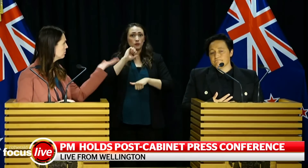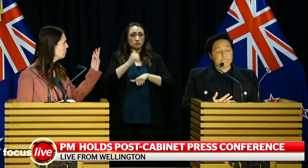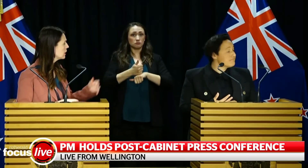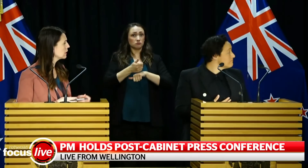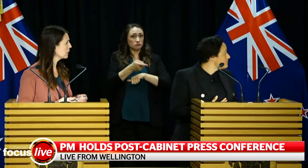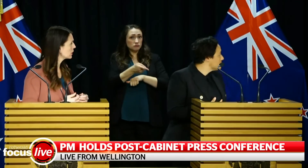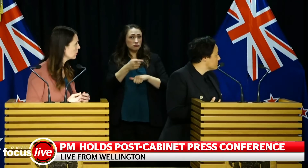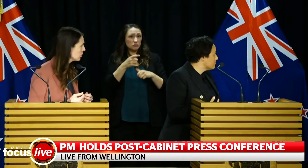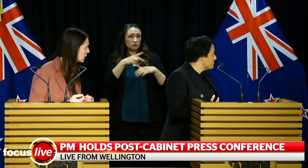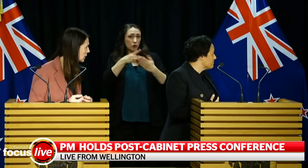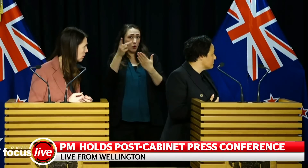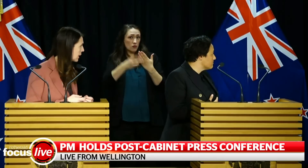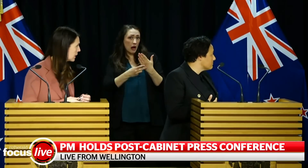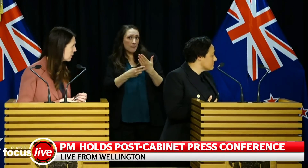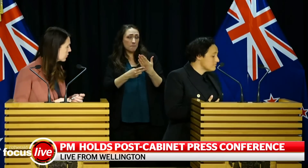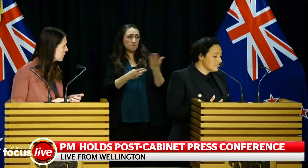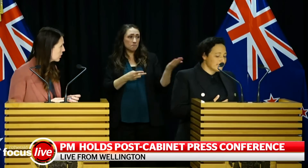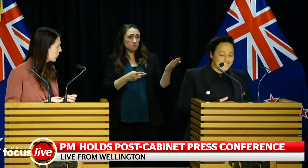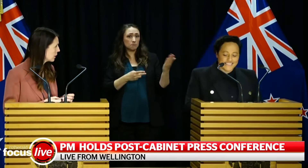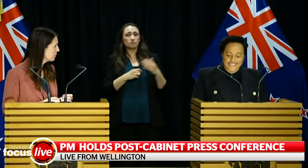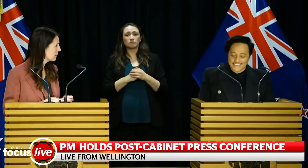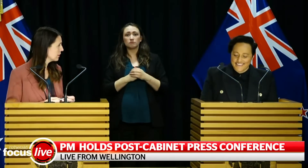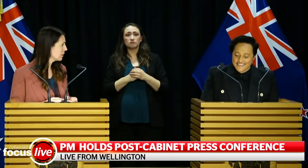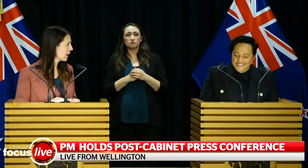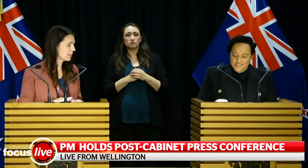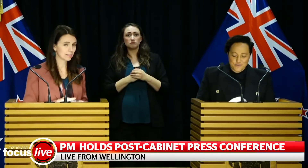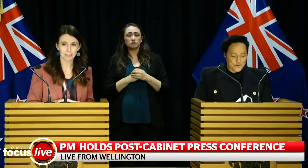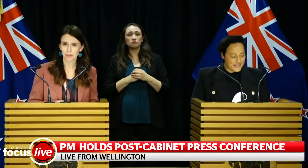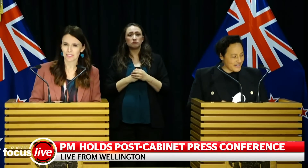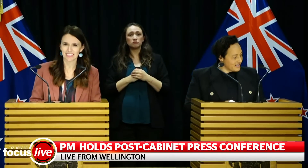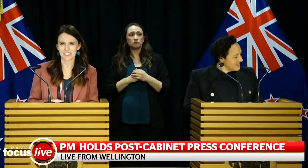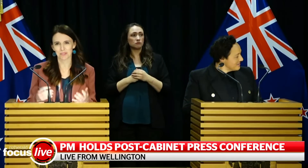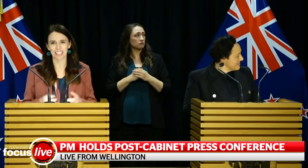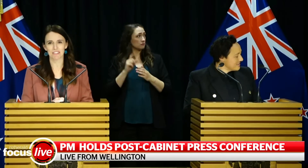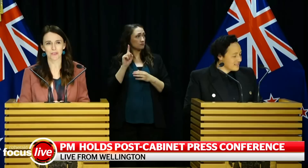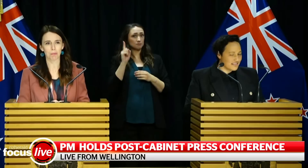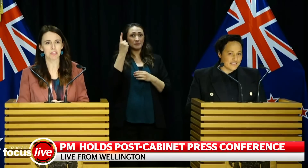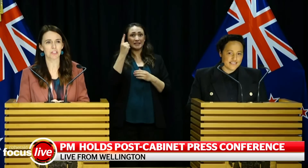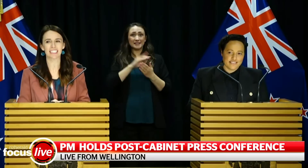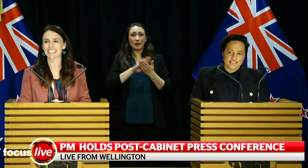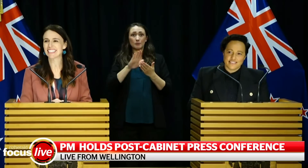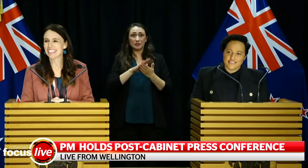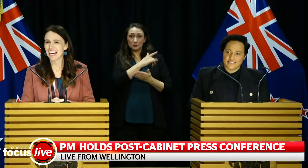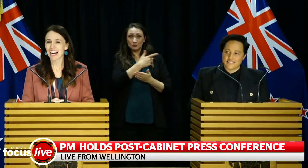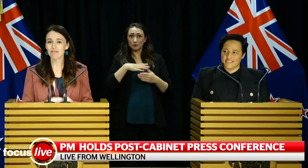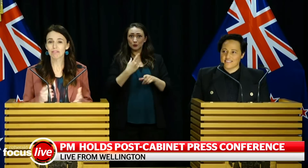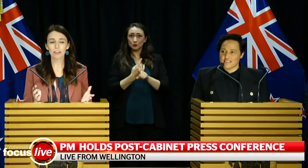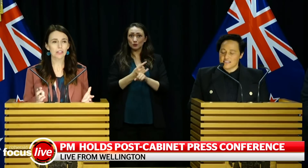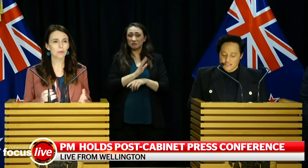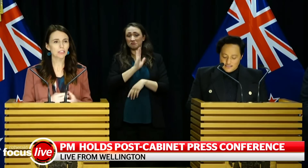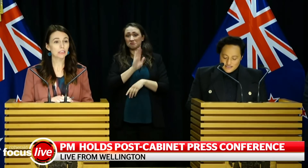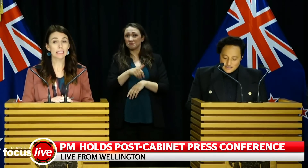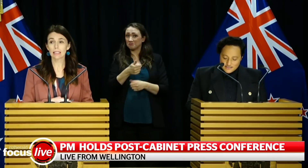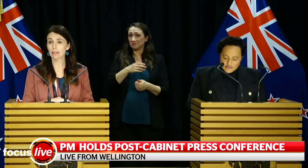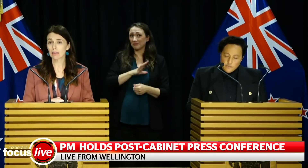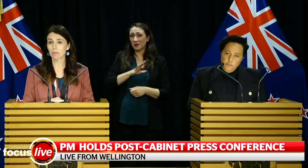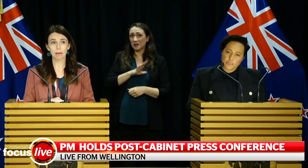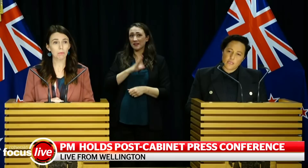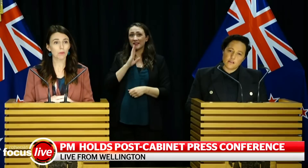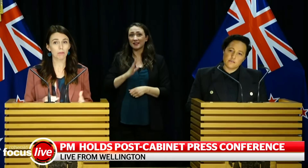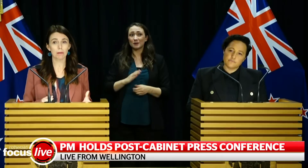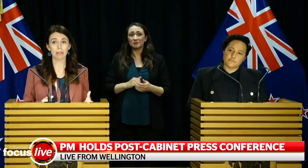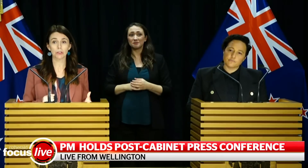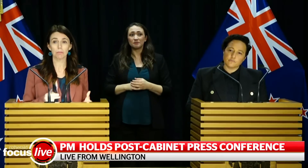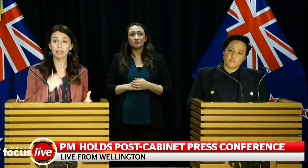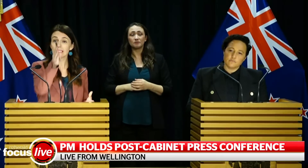Yeah. Minister Hipkins, on this, anything further that you want to add? It's your birthday. Well, you just want to give you an opportunity. Further questions, anything that